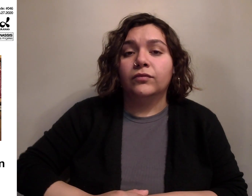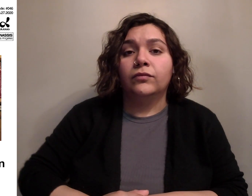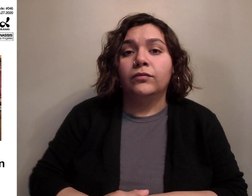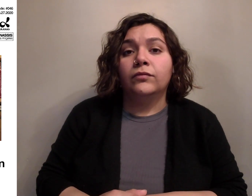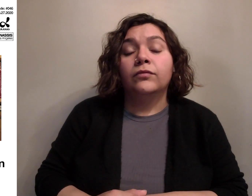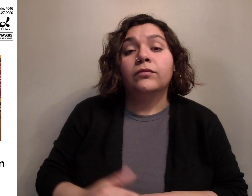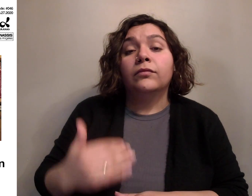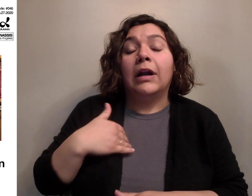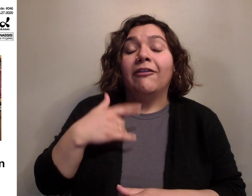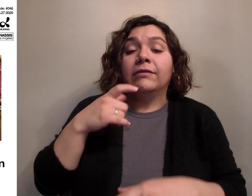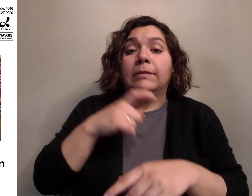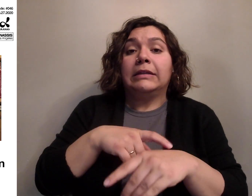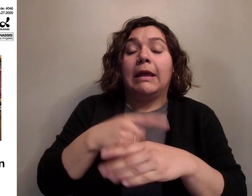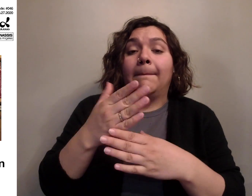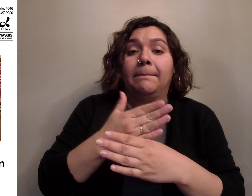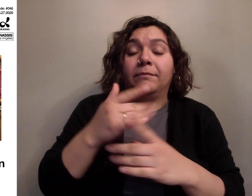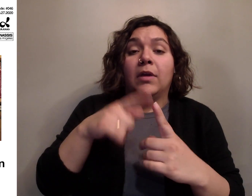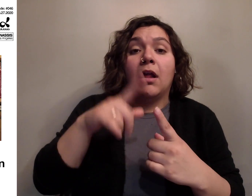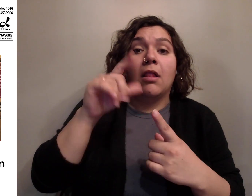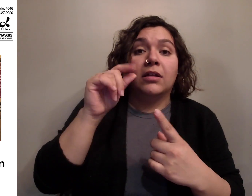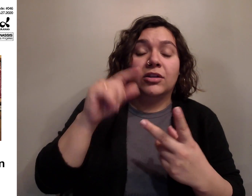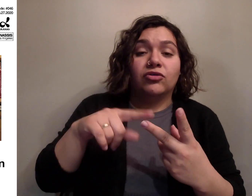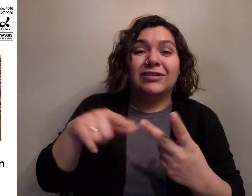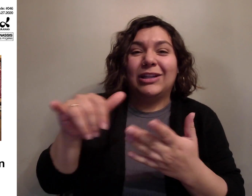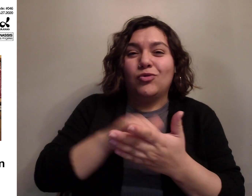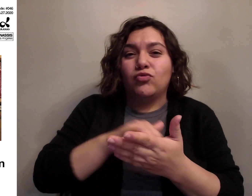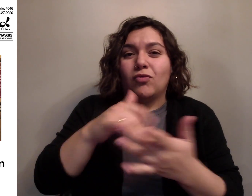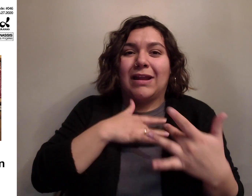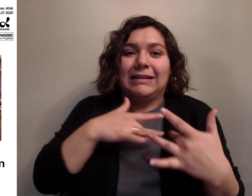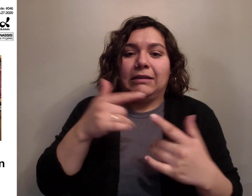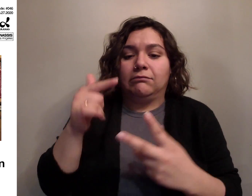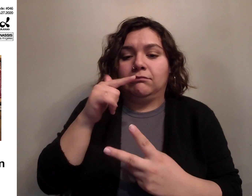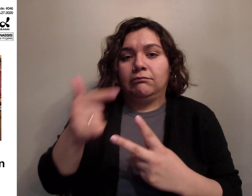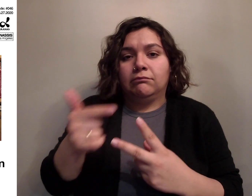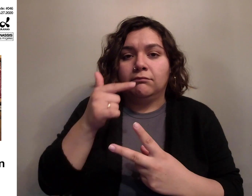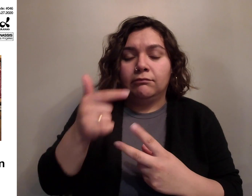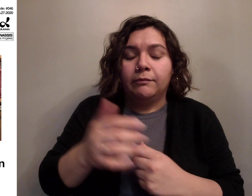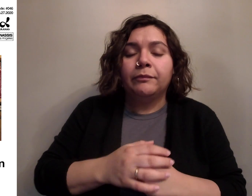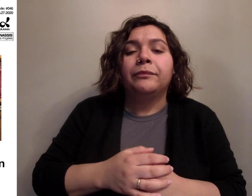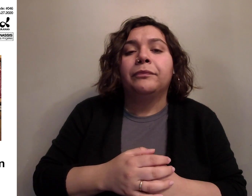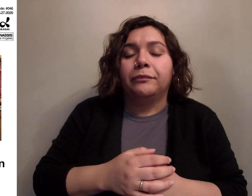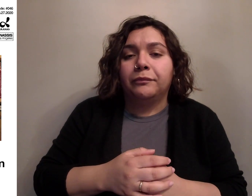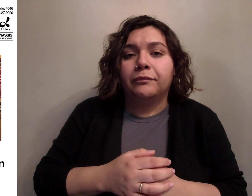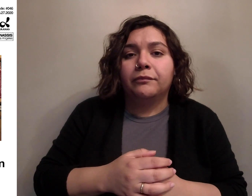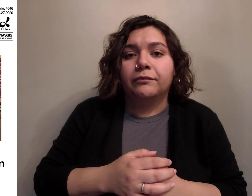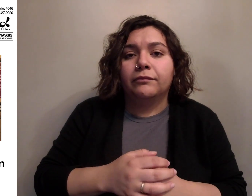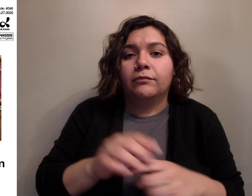Angeles. I divide my time between Los Angeles and New York these days, and